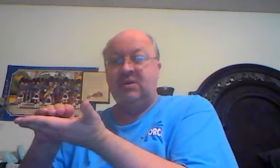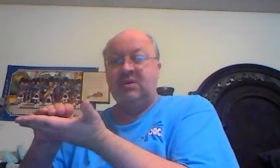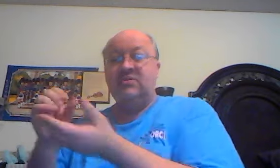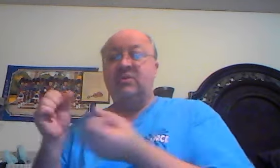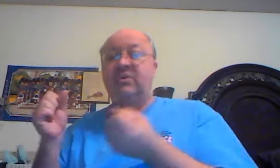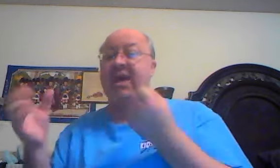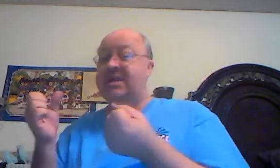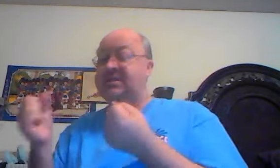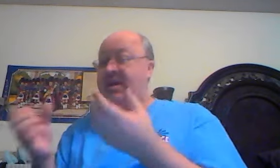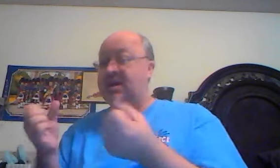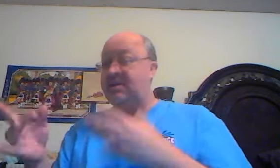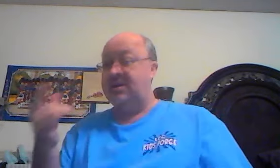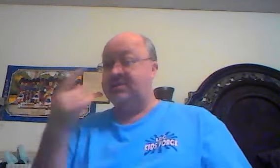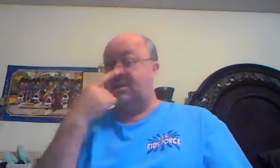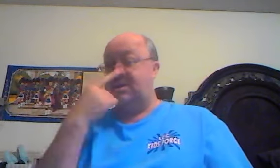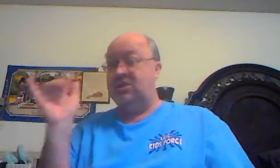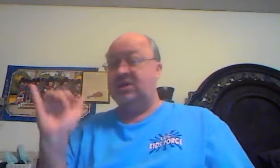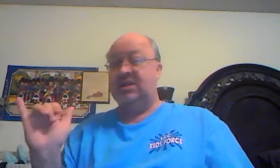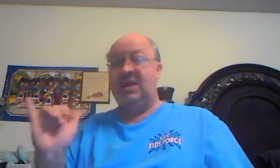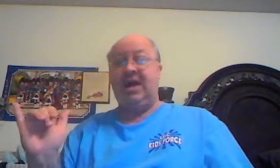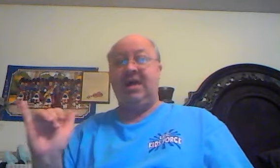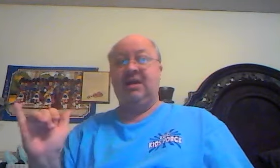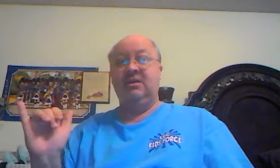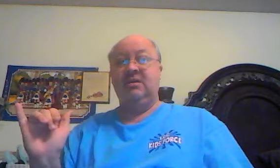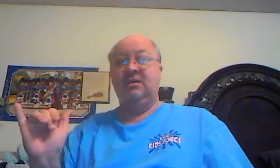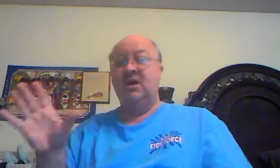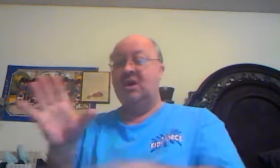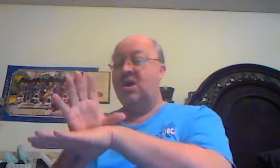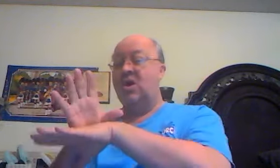So in ASL, it's going to look like